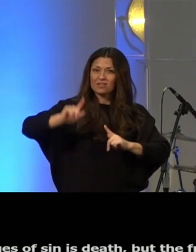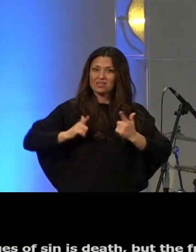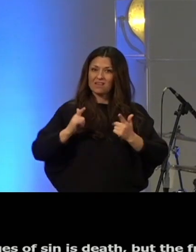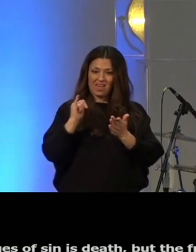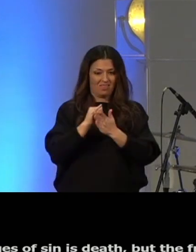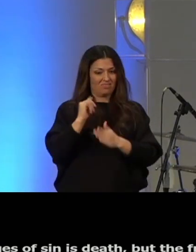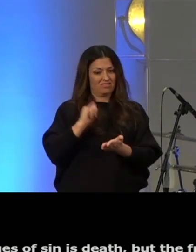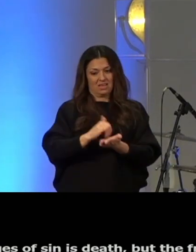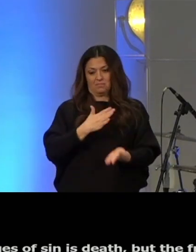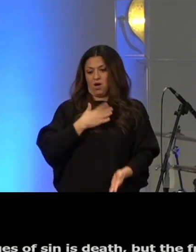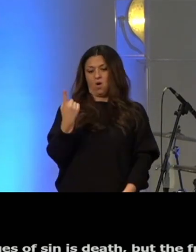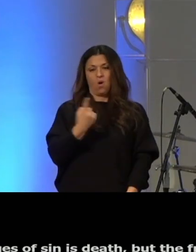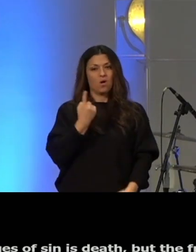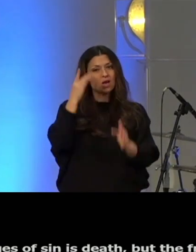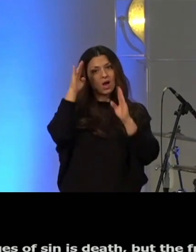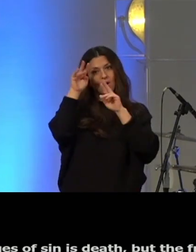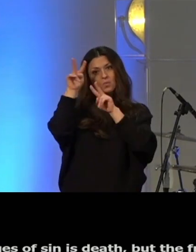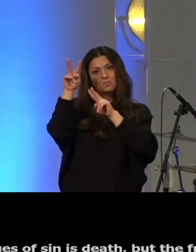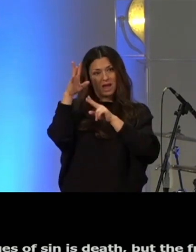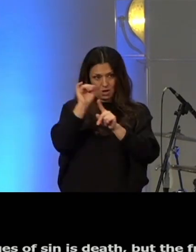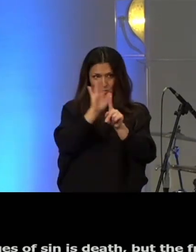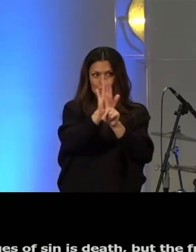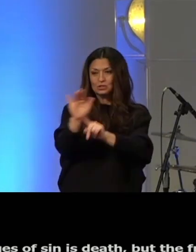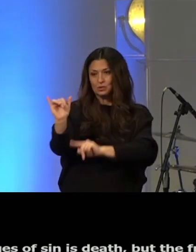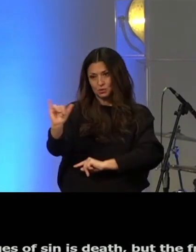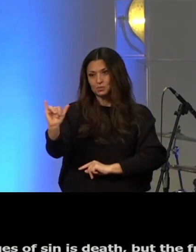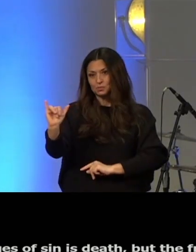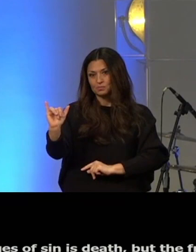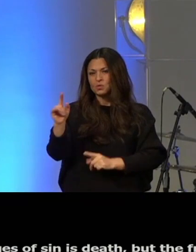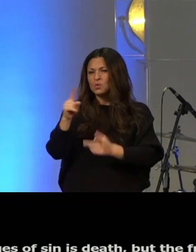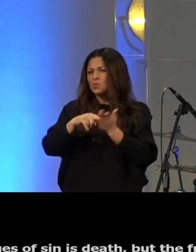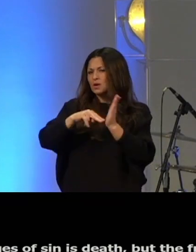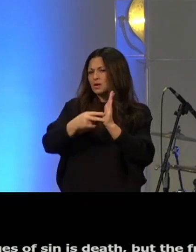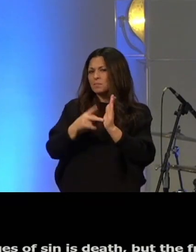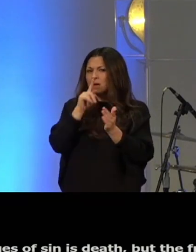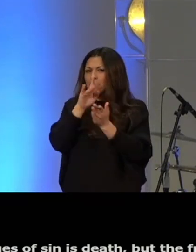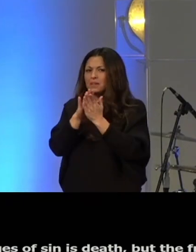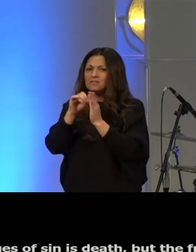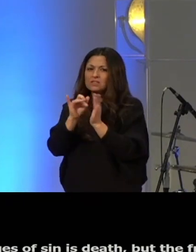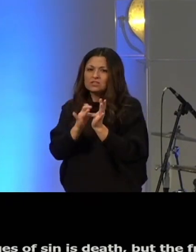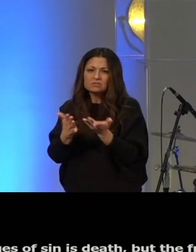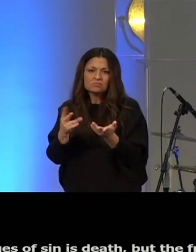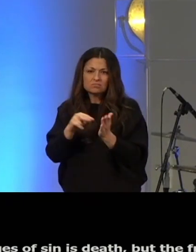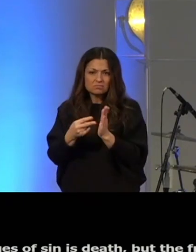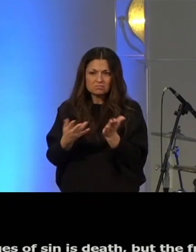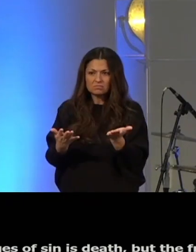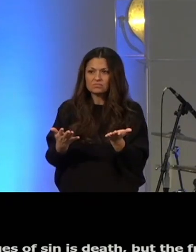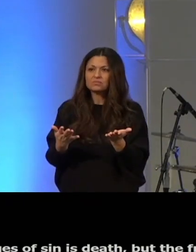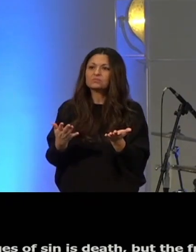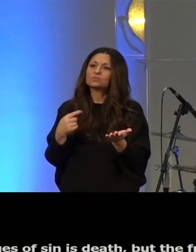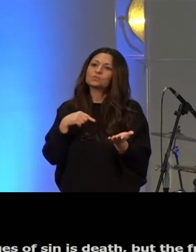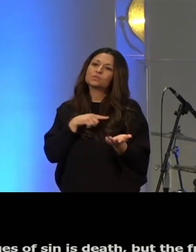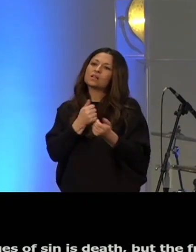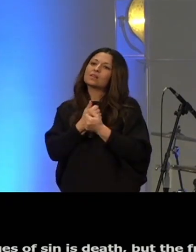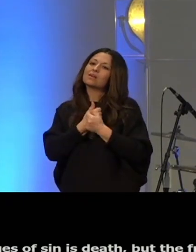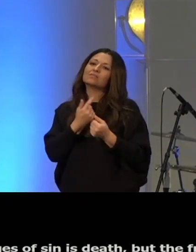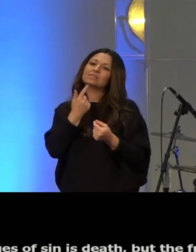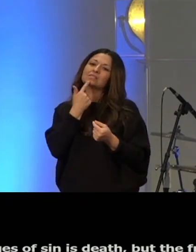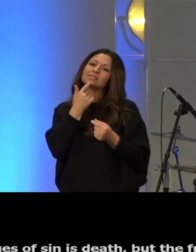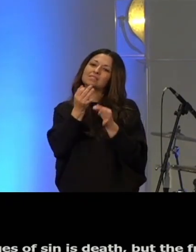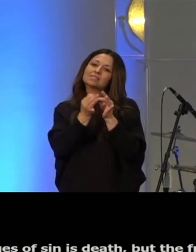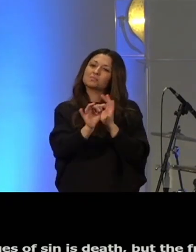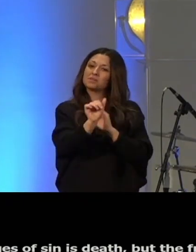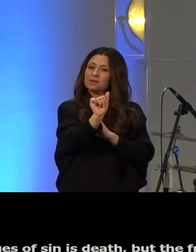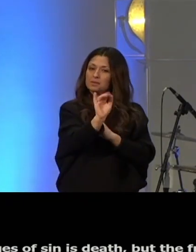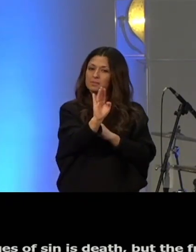And yours too. What does it mean to believe in Jesus? We love to say it's as simple as